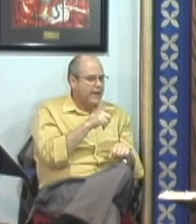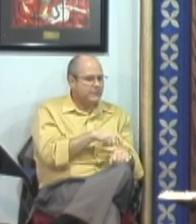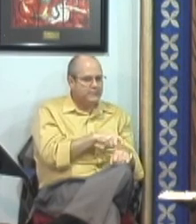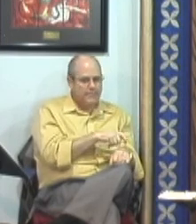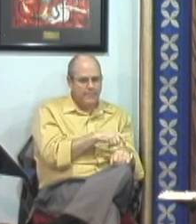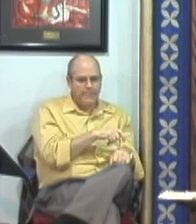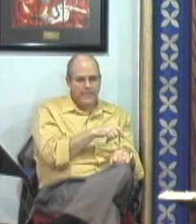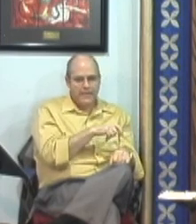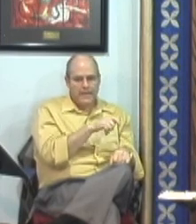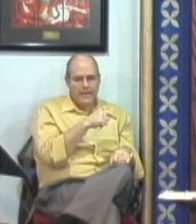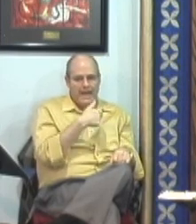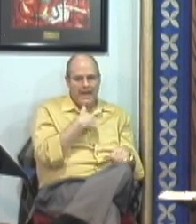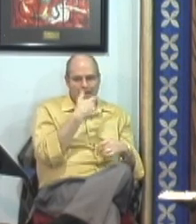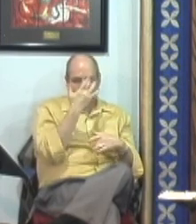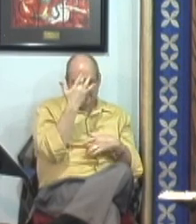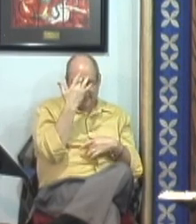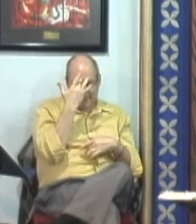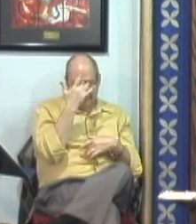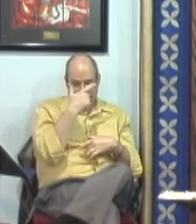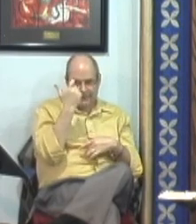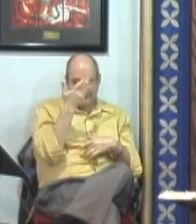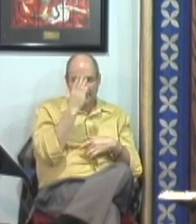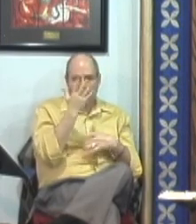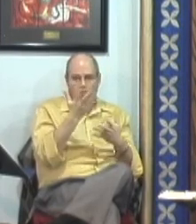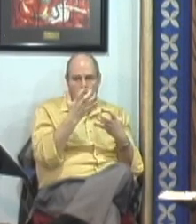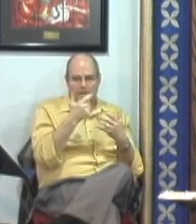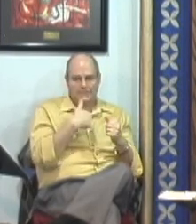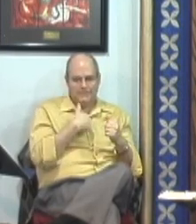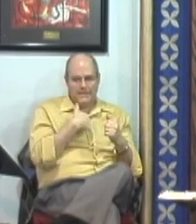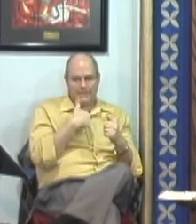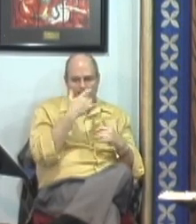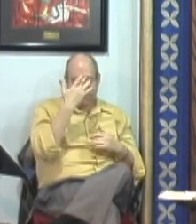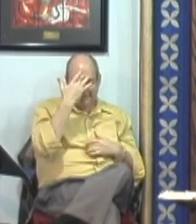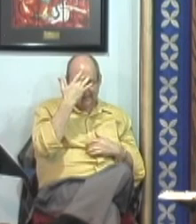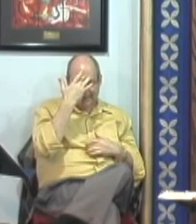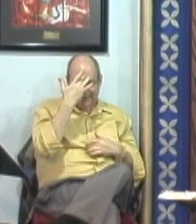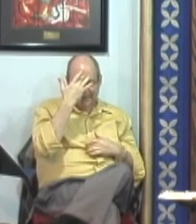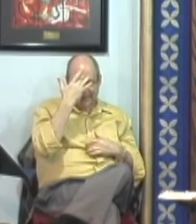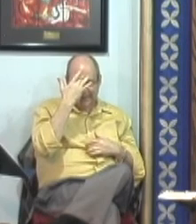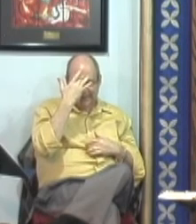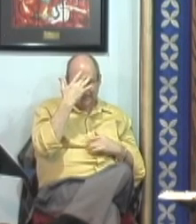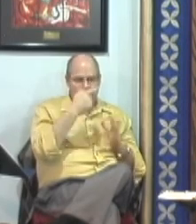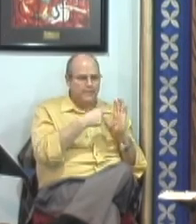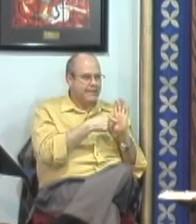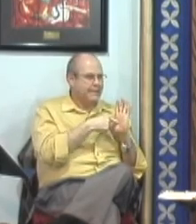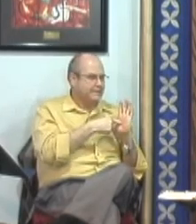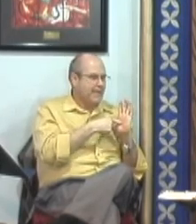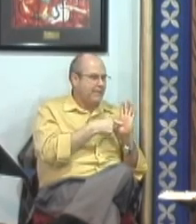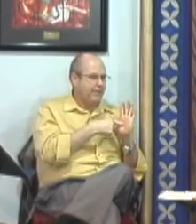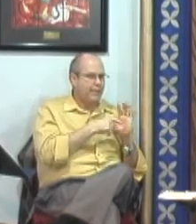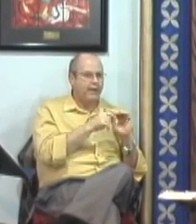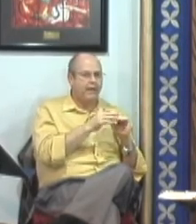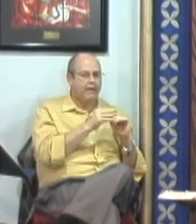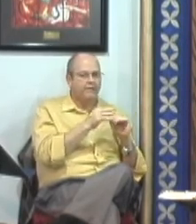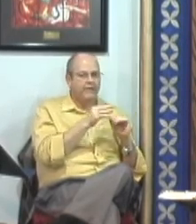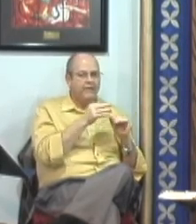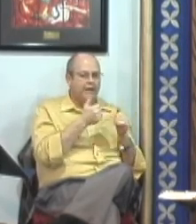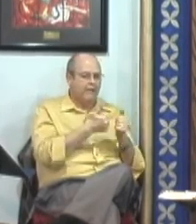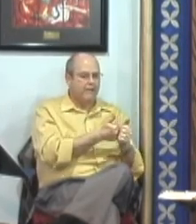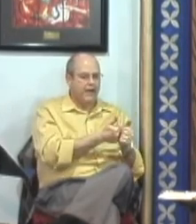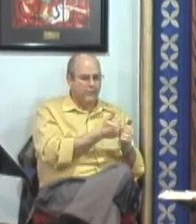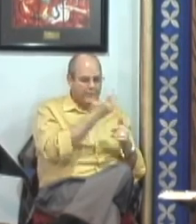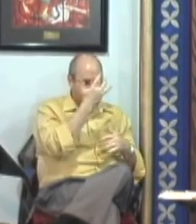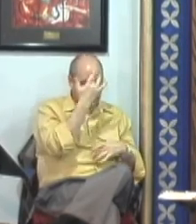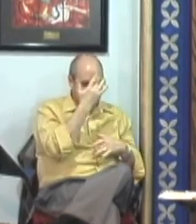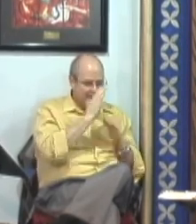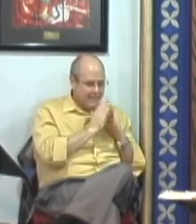times. I'm sick because God wants me to be sick. He wants me to be sick so I can be an example of one of his followers who is sick and is able